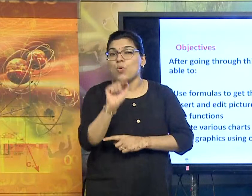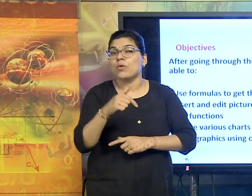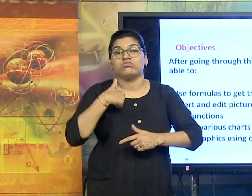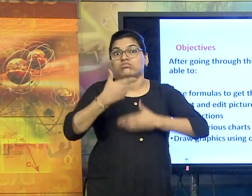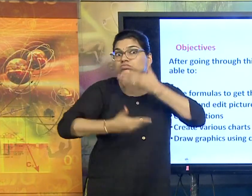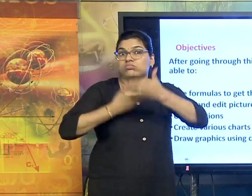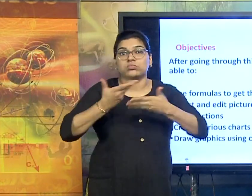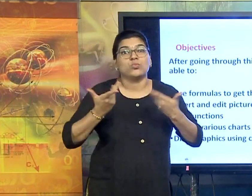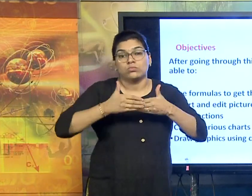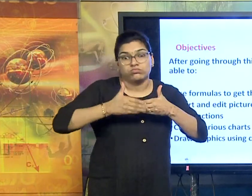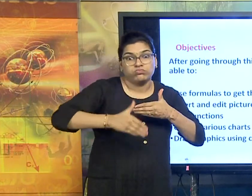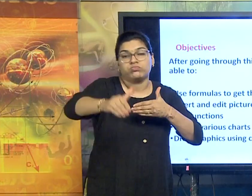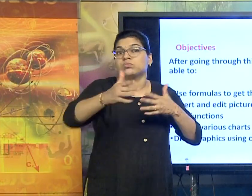Now today's objective